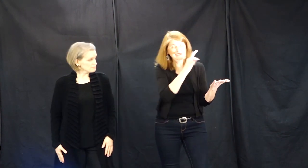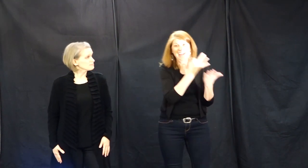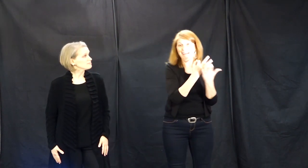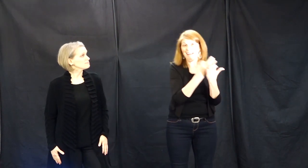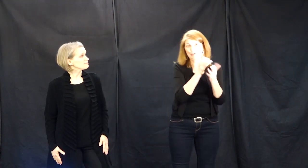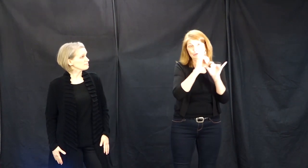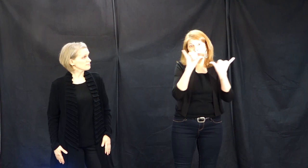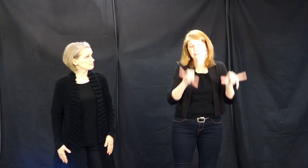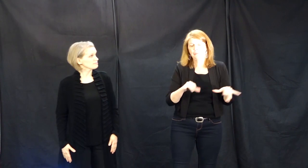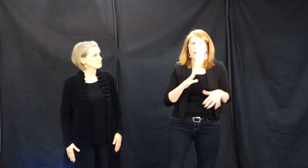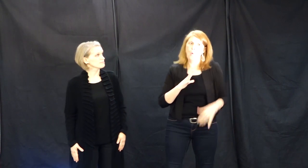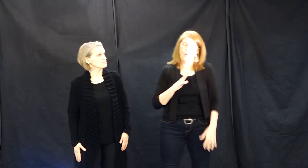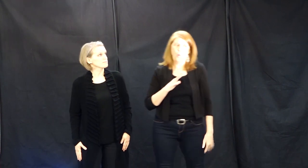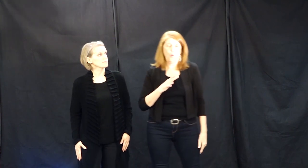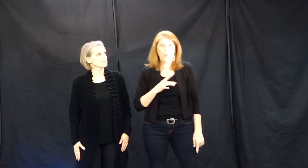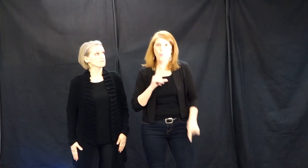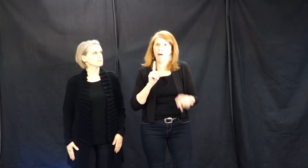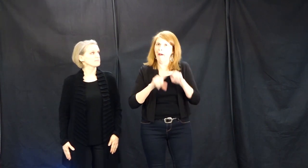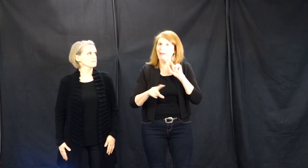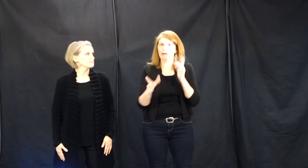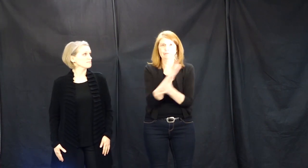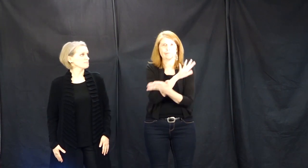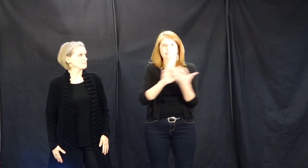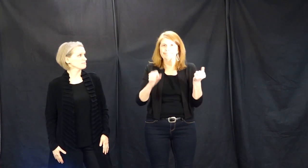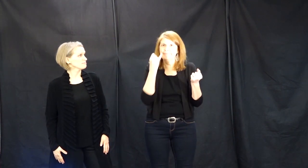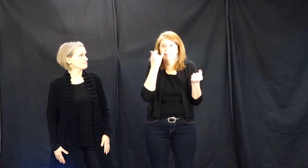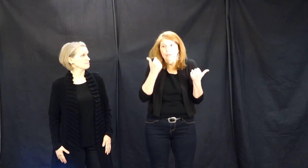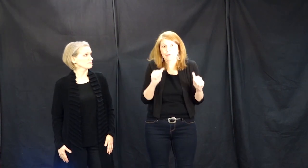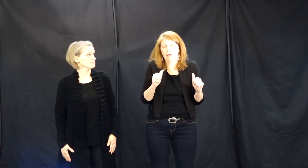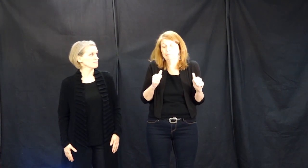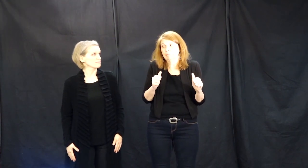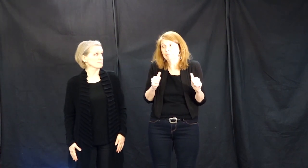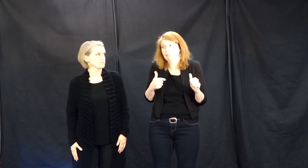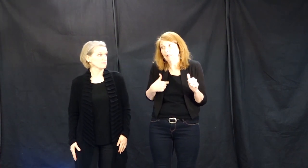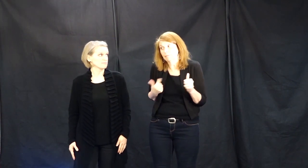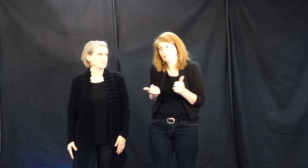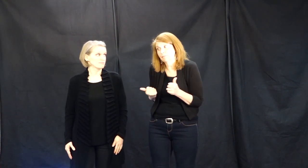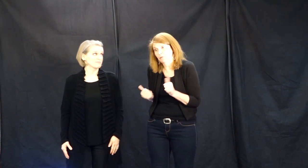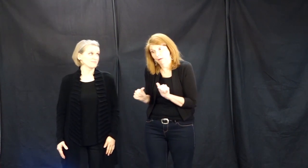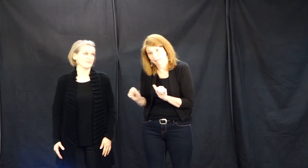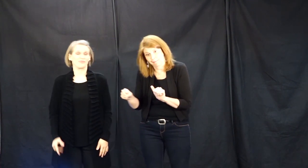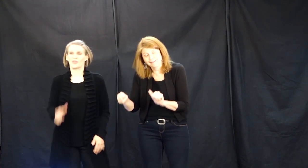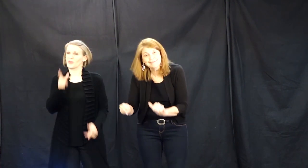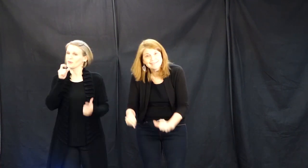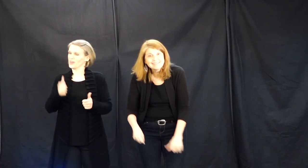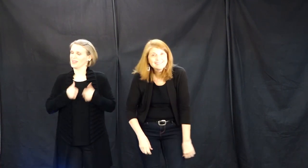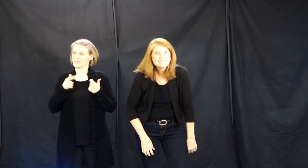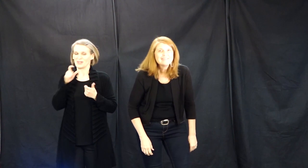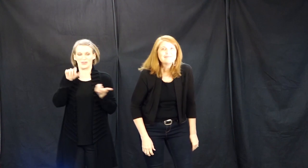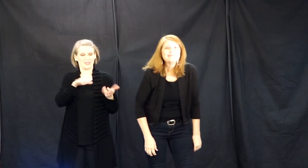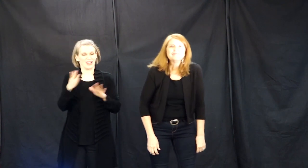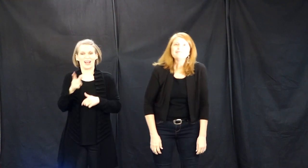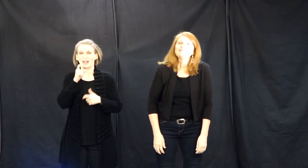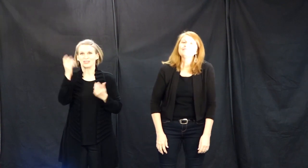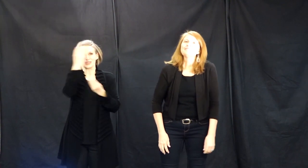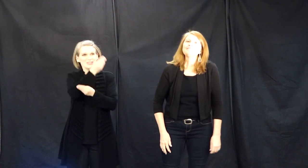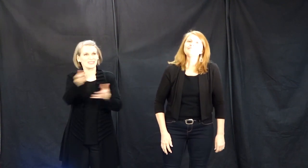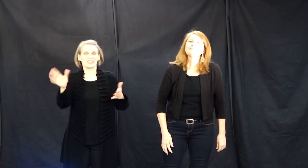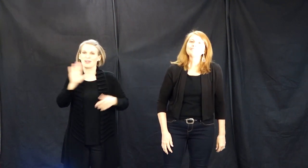work of genius. I couldn't undo it if I tried. And I tried. Who lives, who dies, who tells